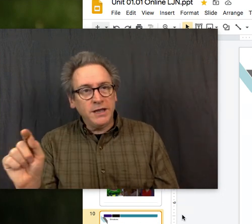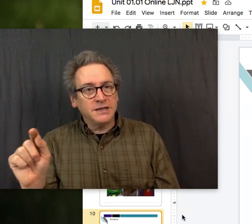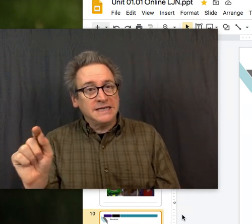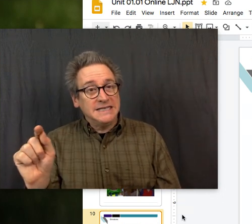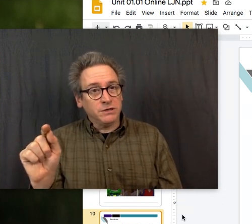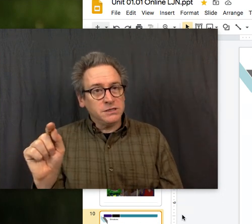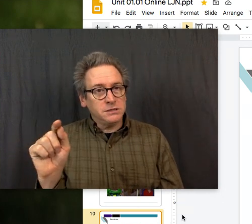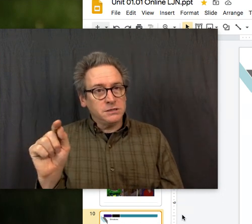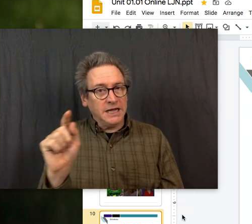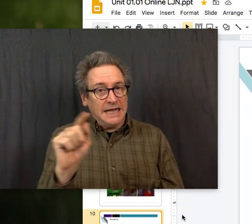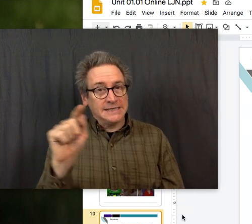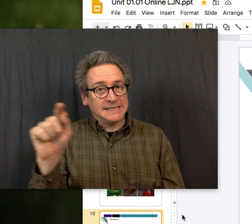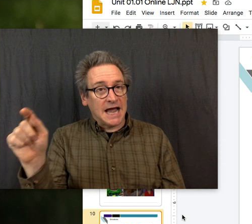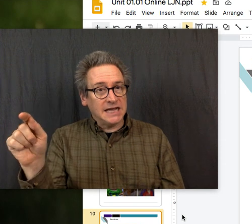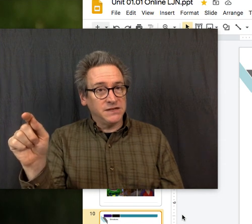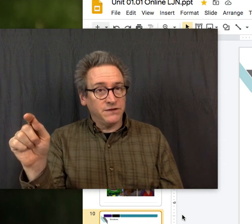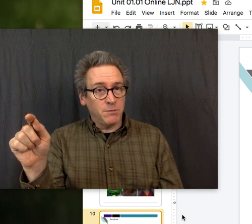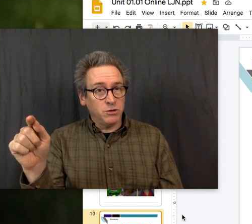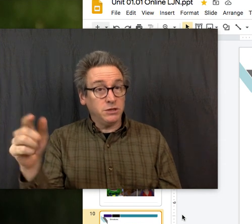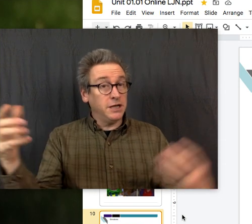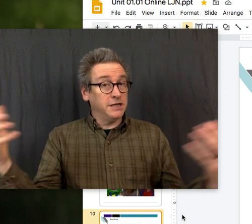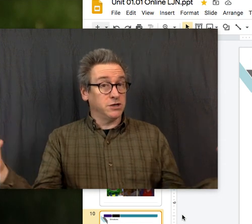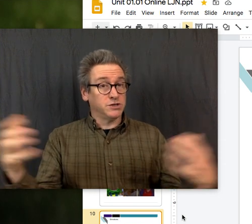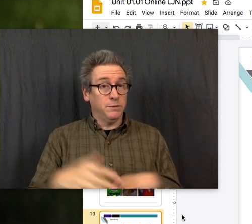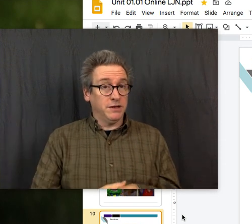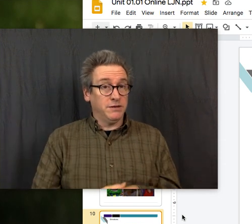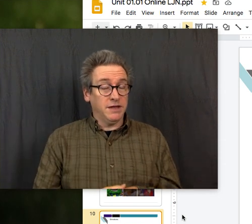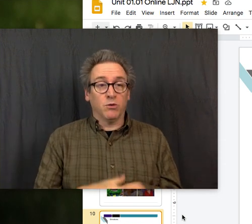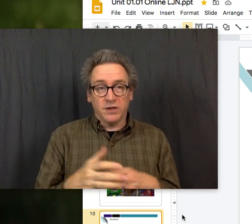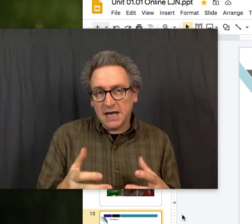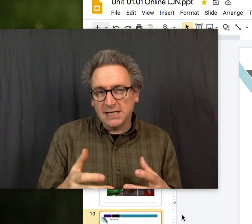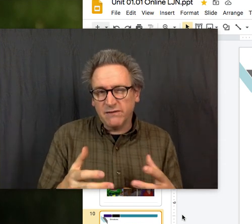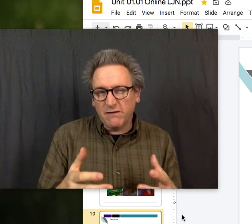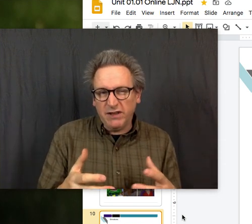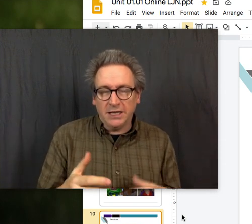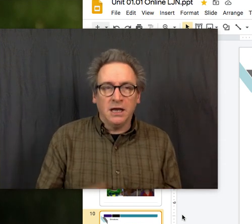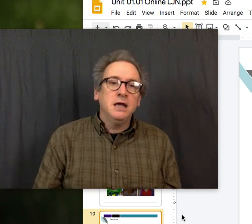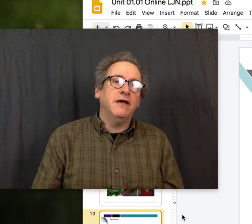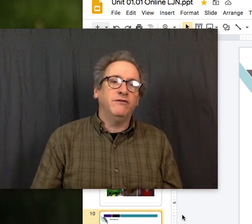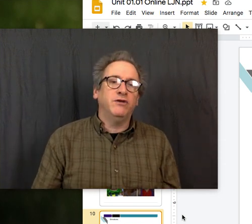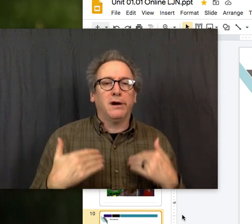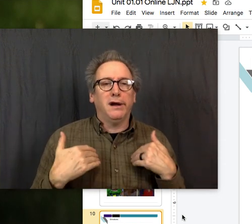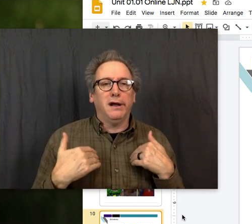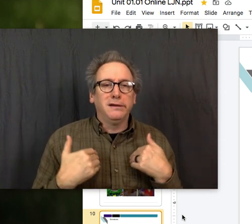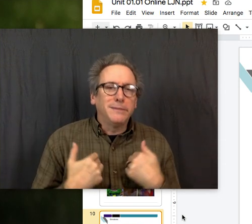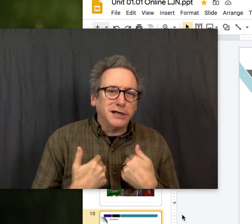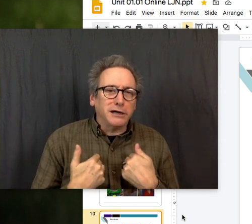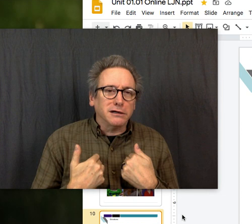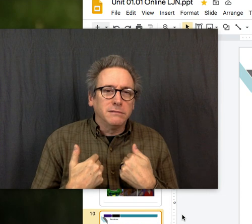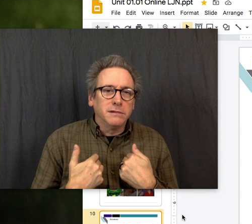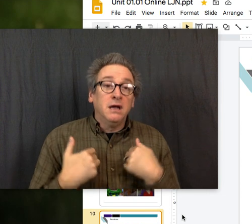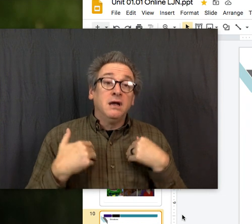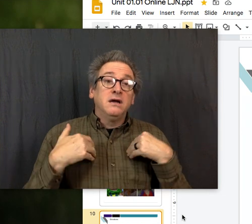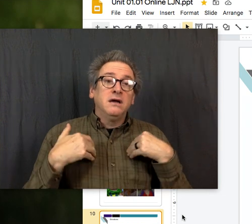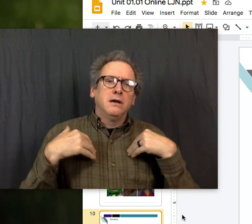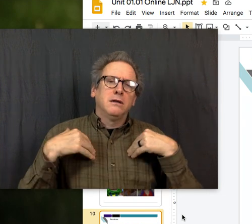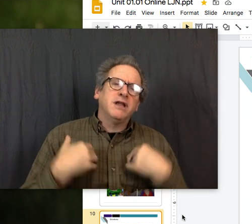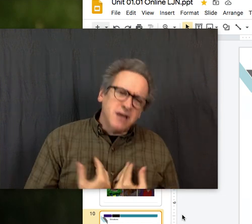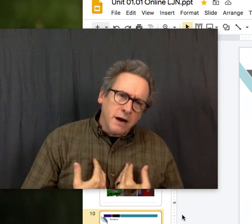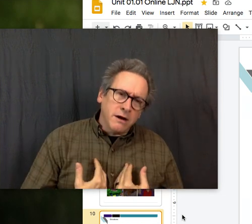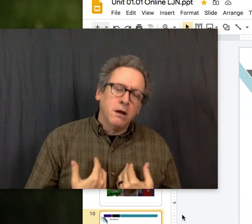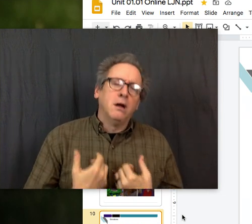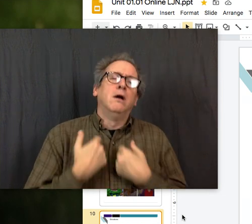showing the difference in size of an emotion is also a big thing, or the size of a feeling. If you are a little bit tired,